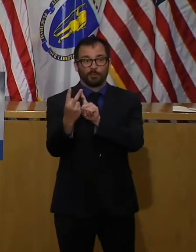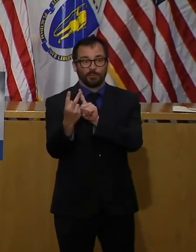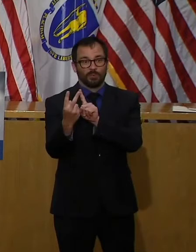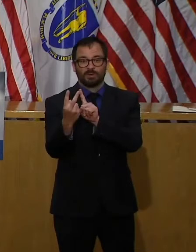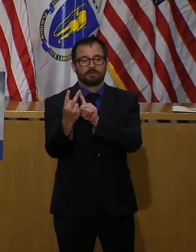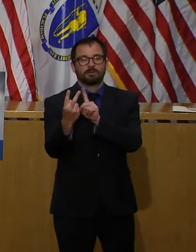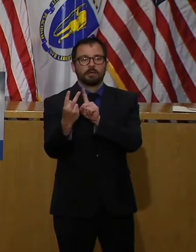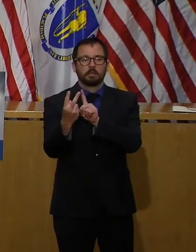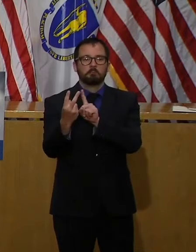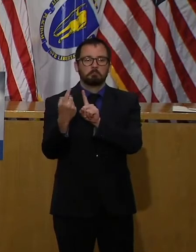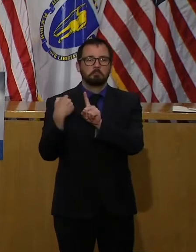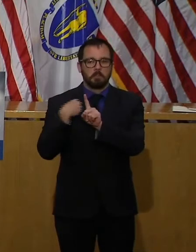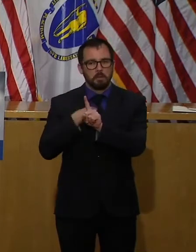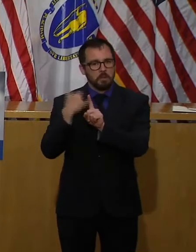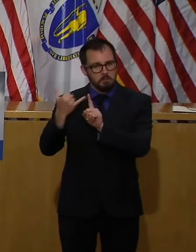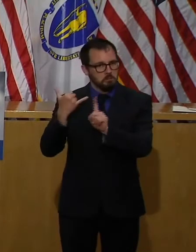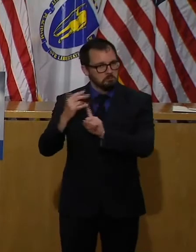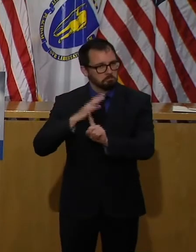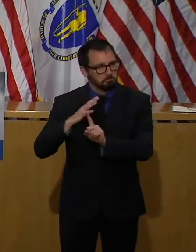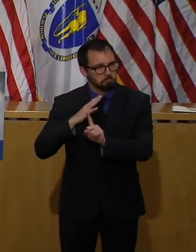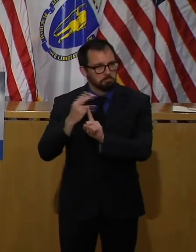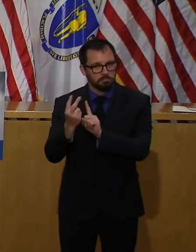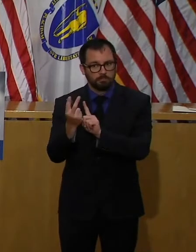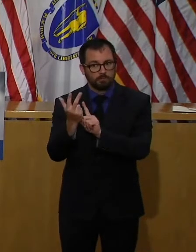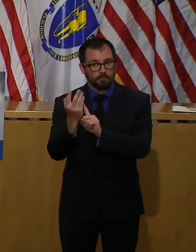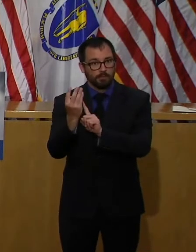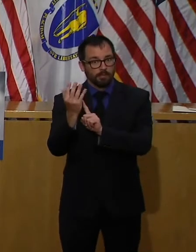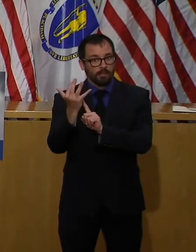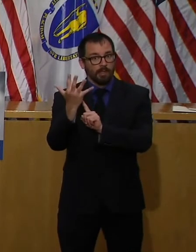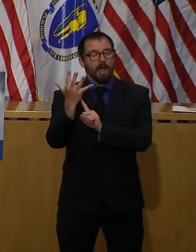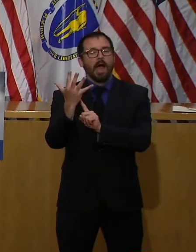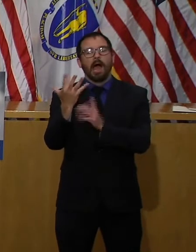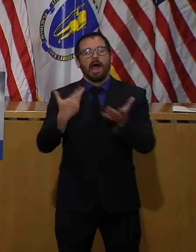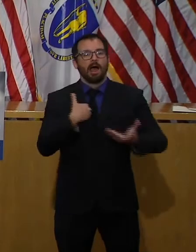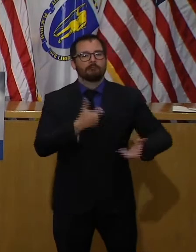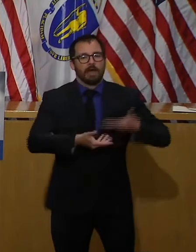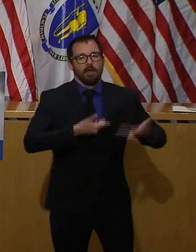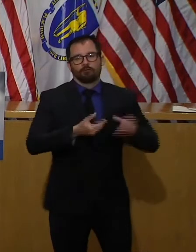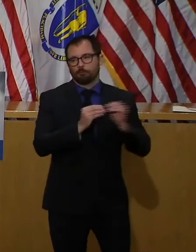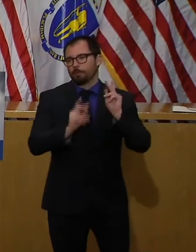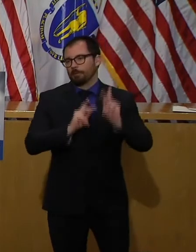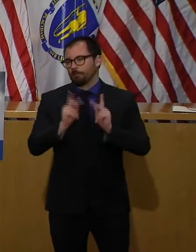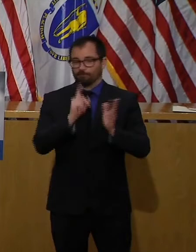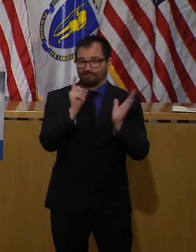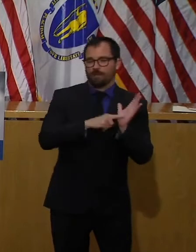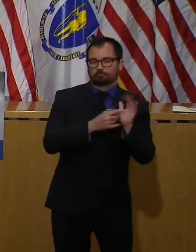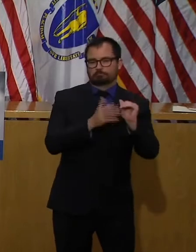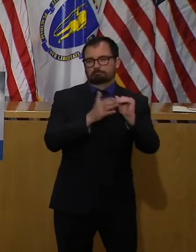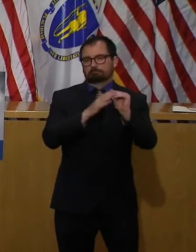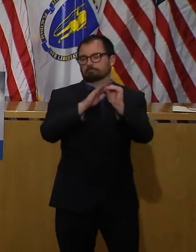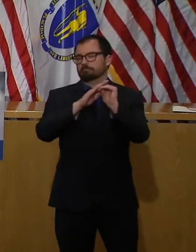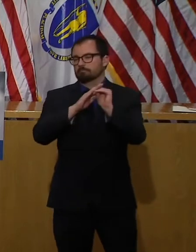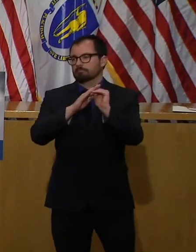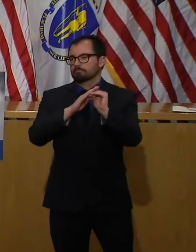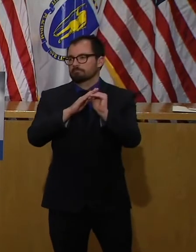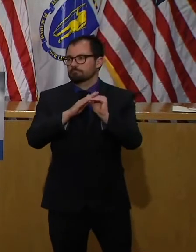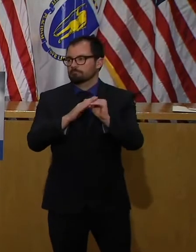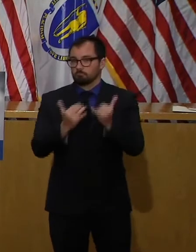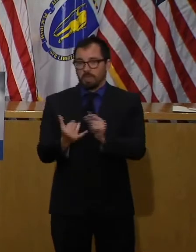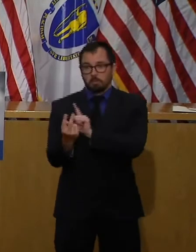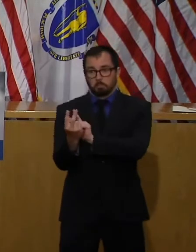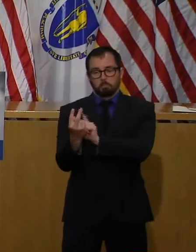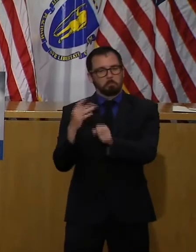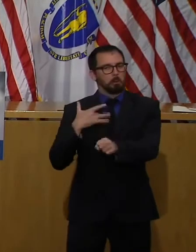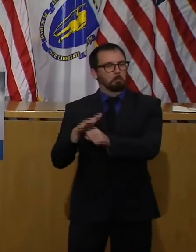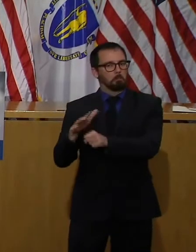workforce. Should you have to give your personal information, like your friends' phone numbers and stuff? Should that be something you're expected to give out? Yeah, the